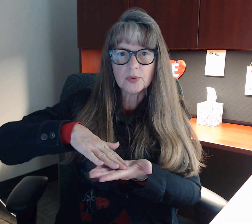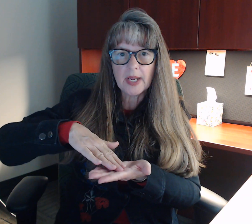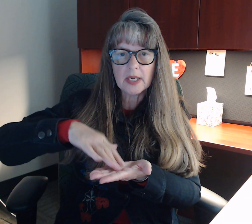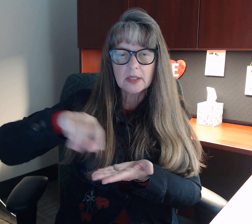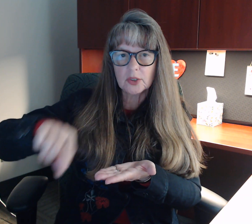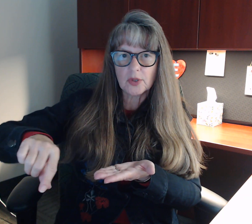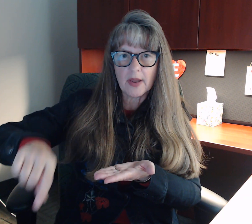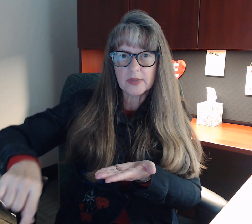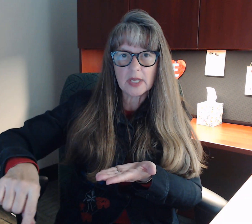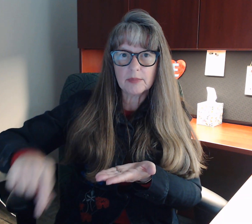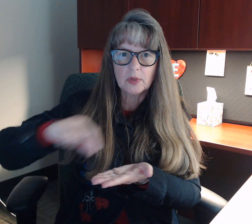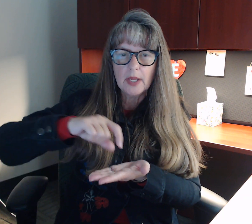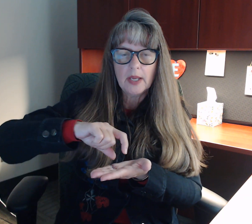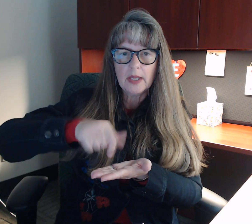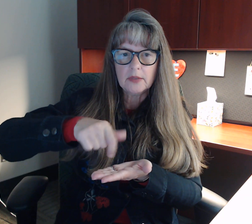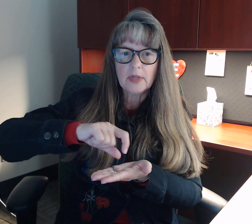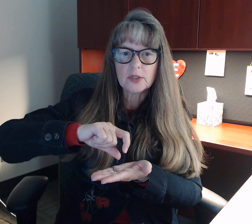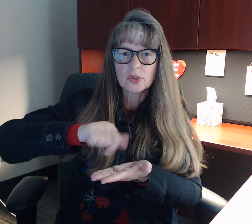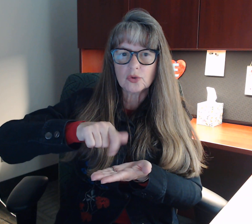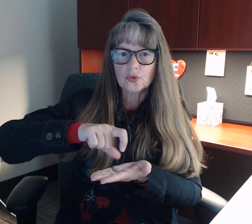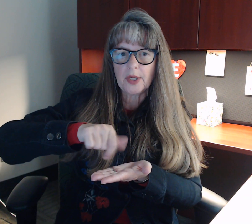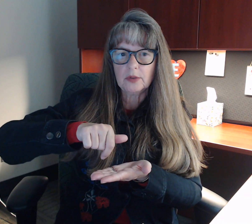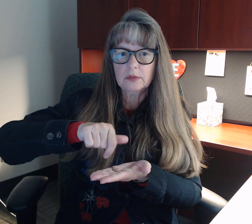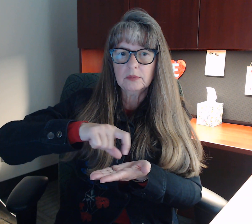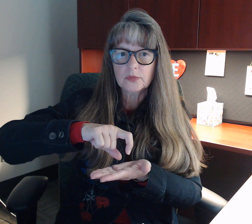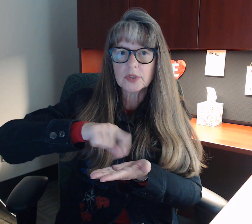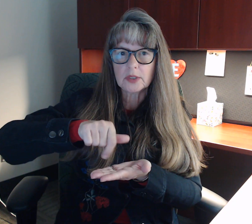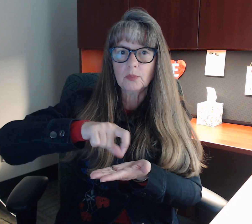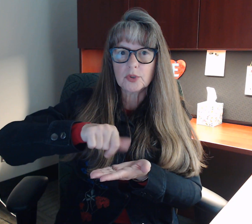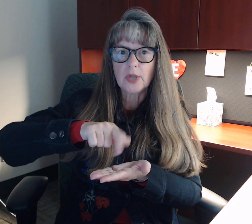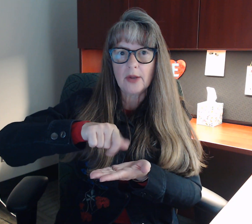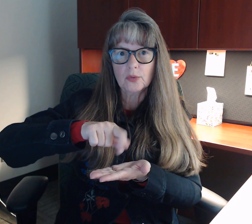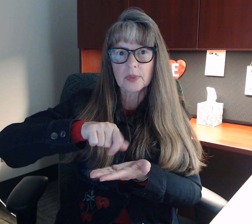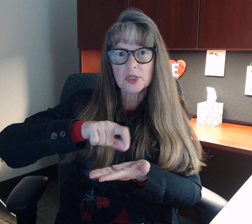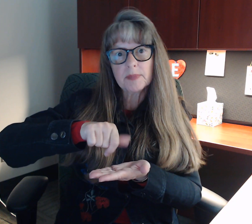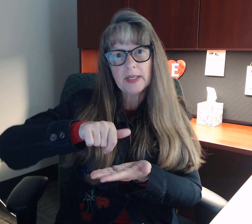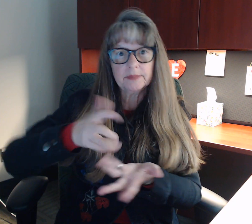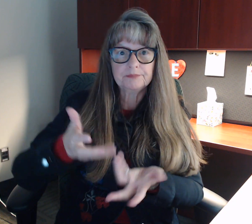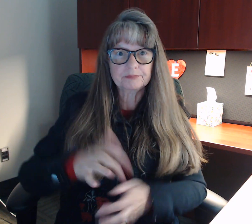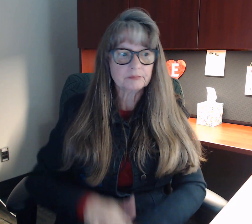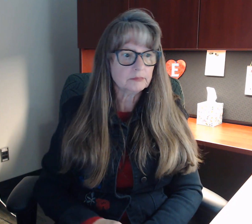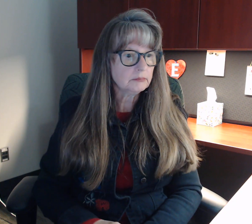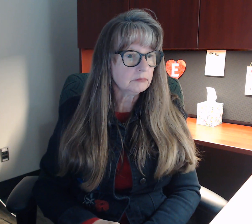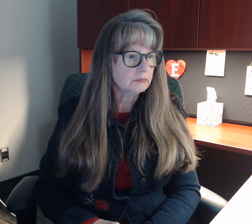hand, unless you have a table, and that's dreidel, just like how you really spin it.